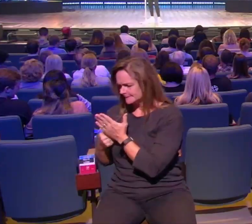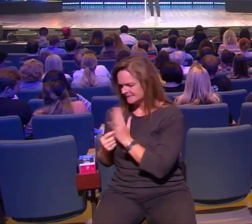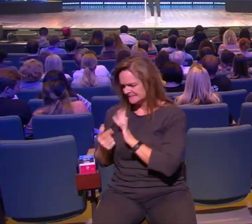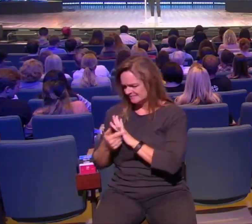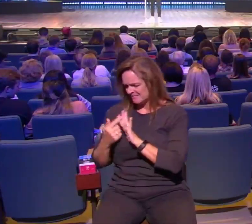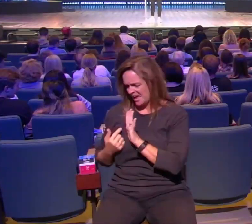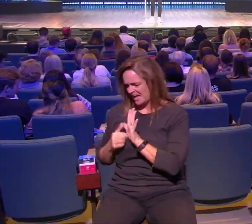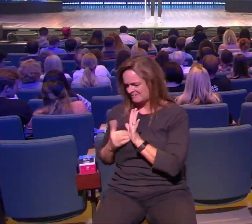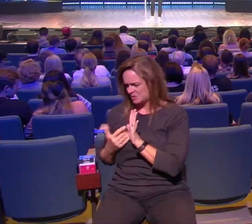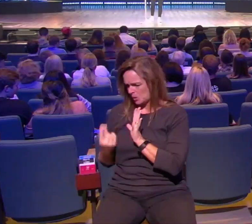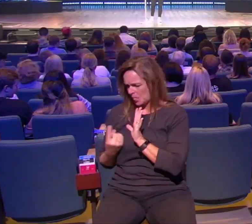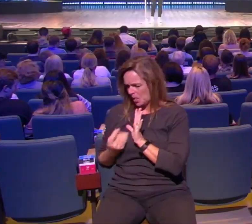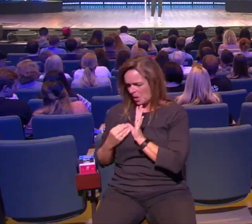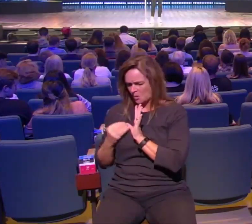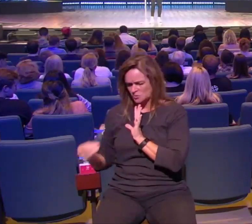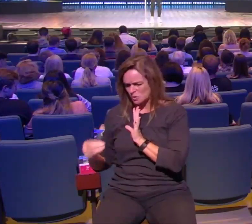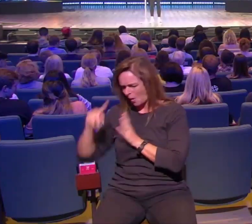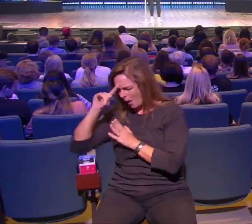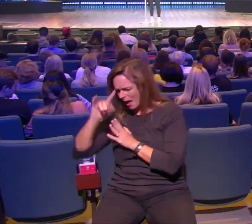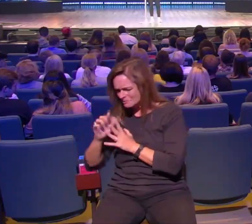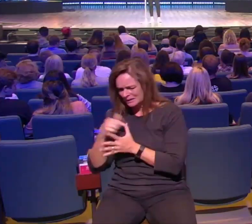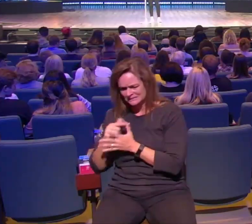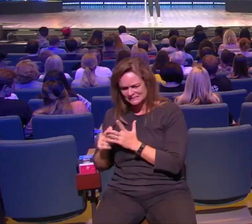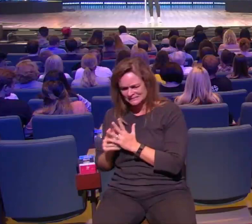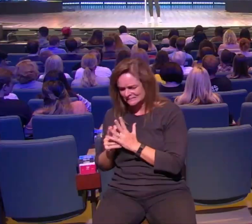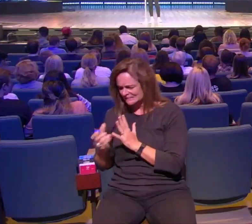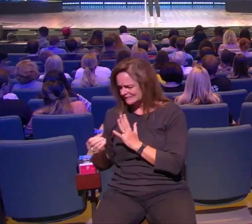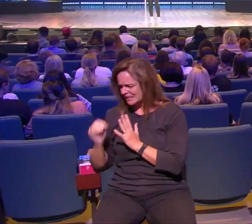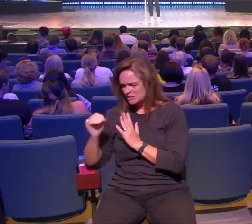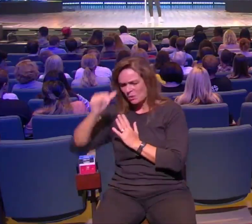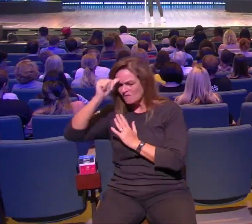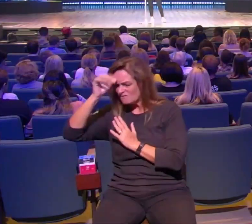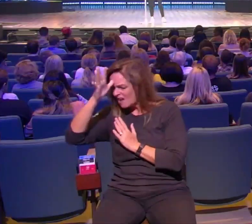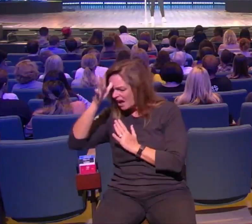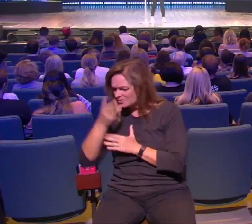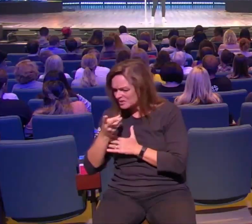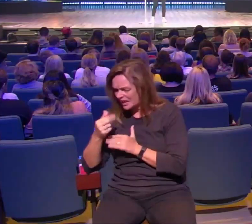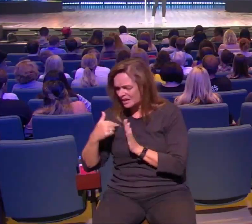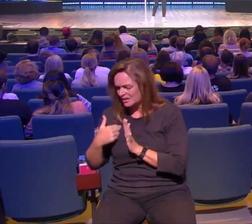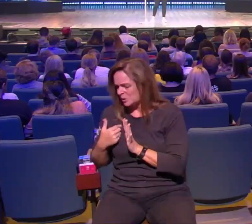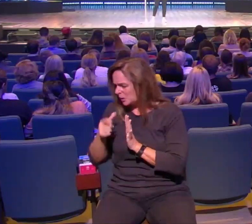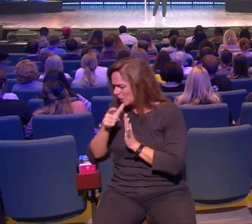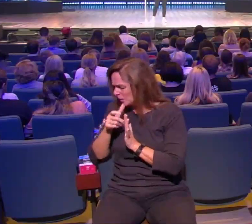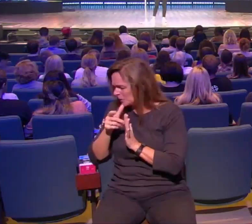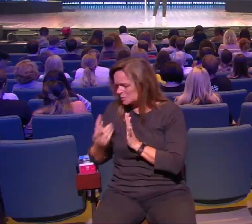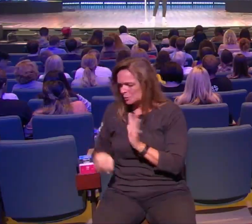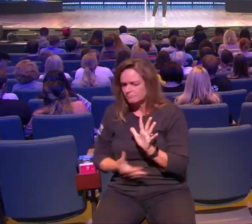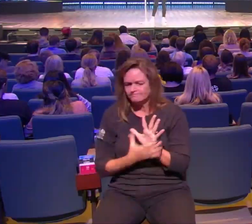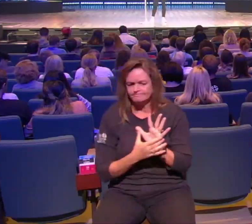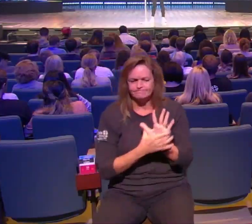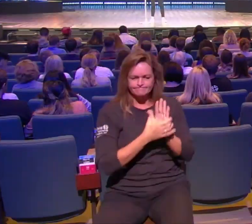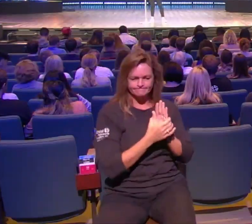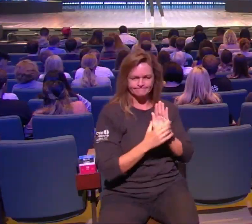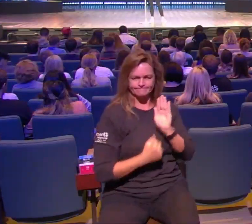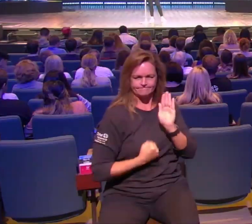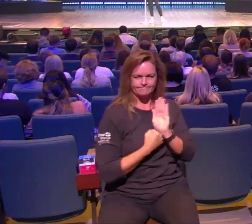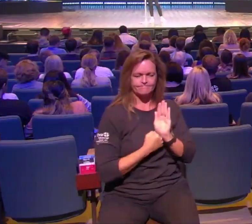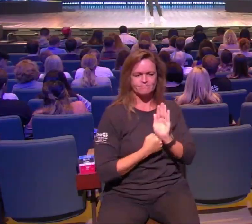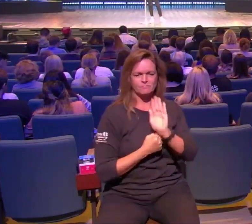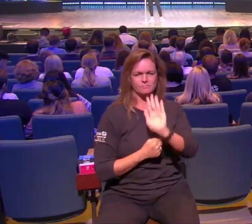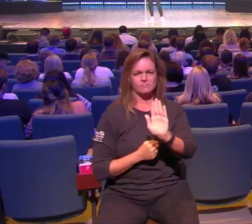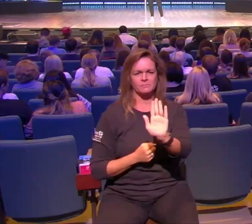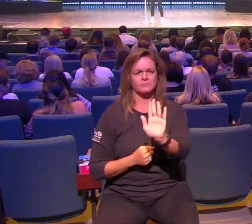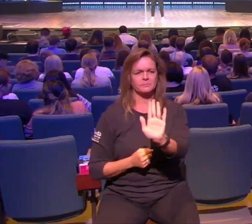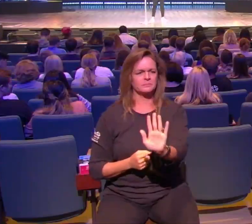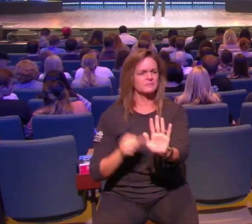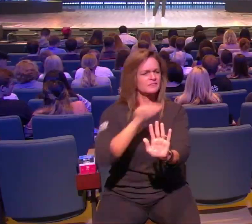start a rebellion and rally support. They stood up together and they took their case to the one